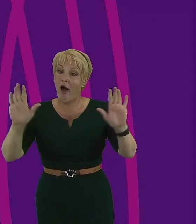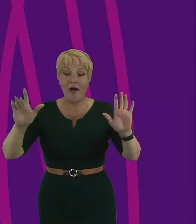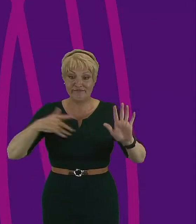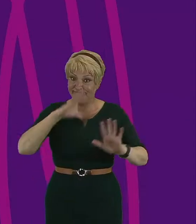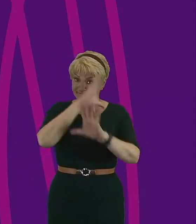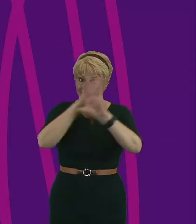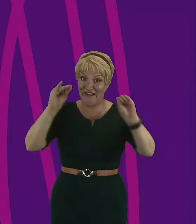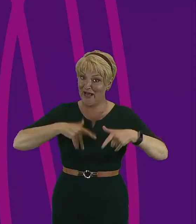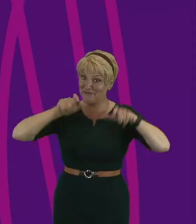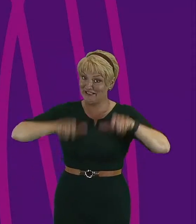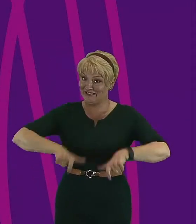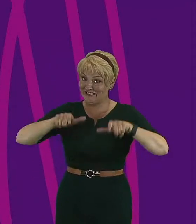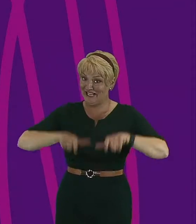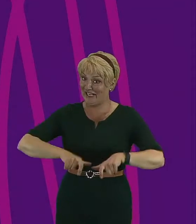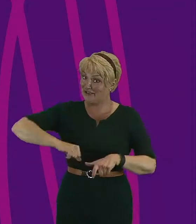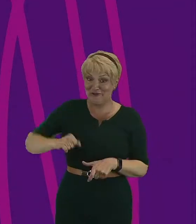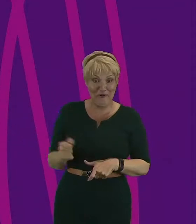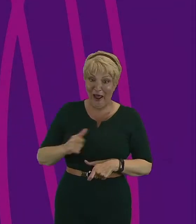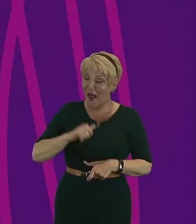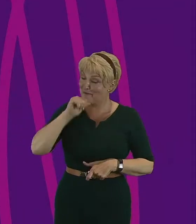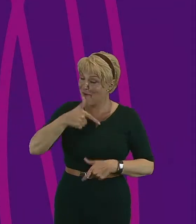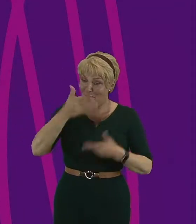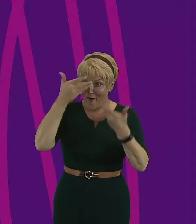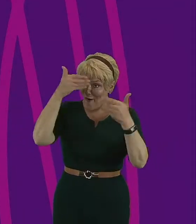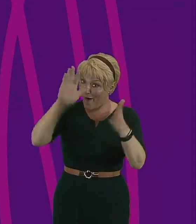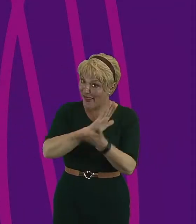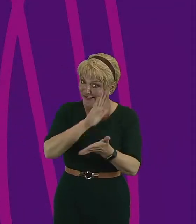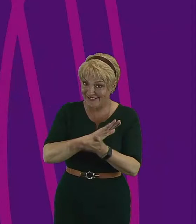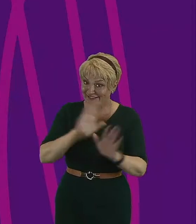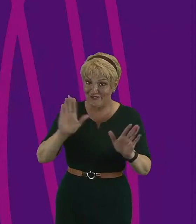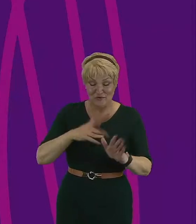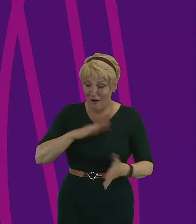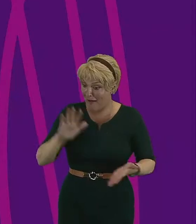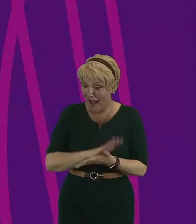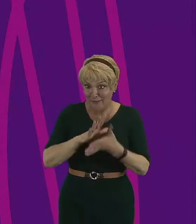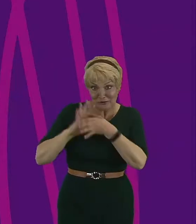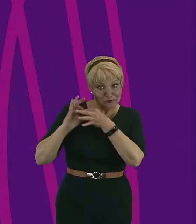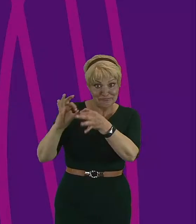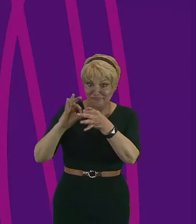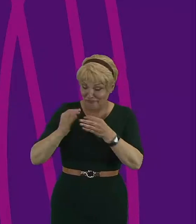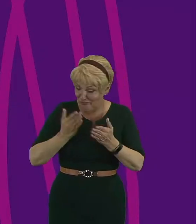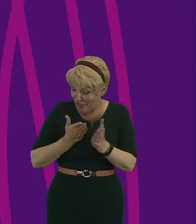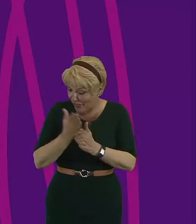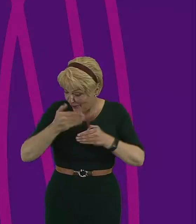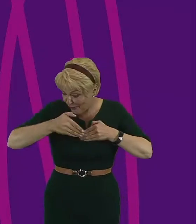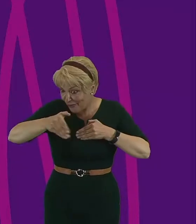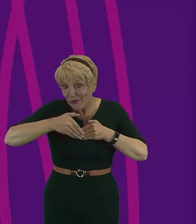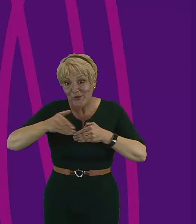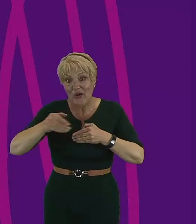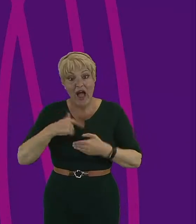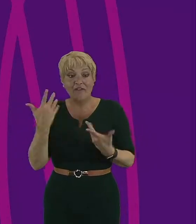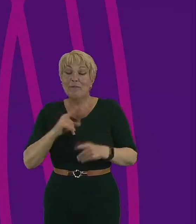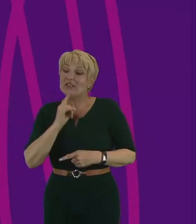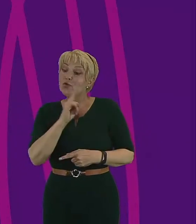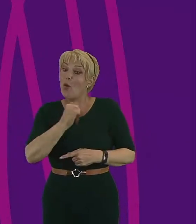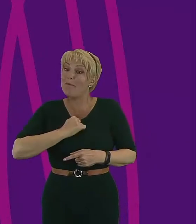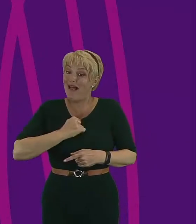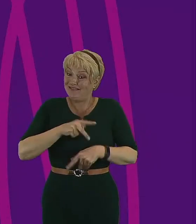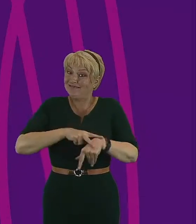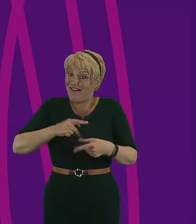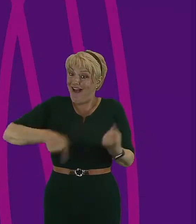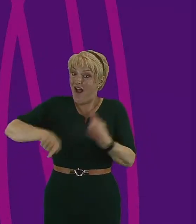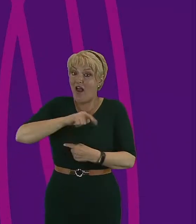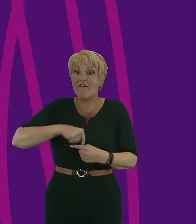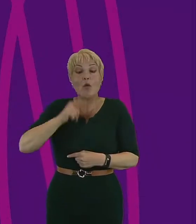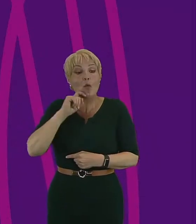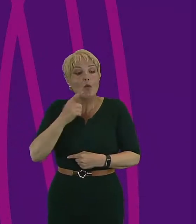very happy to have as much engagement as we can possibly have. I have suggested to my office today once the party leaders